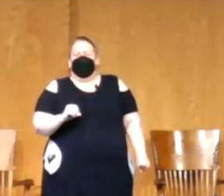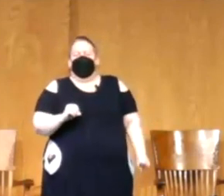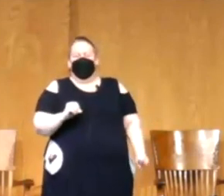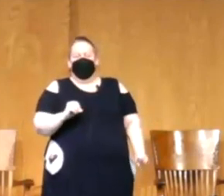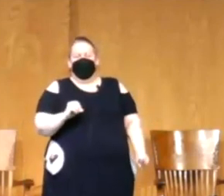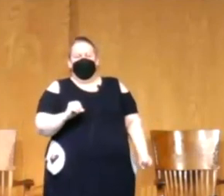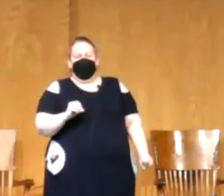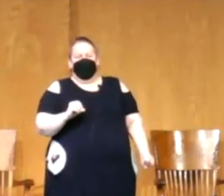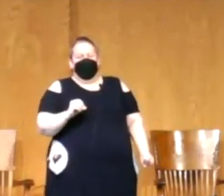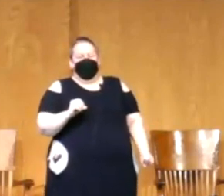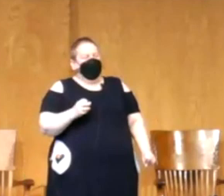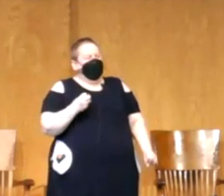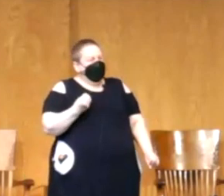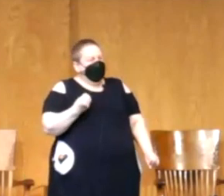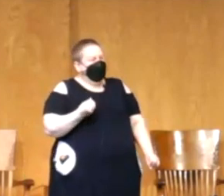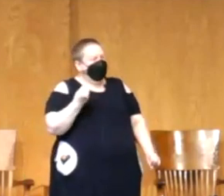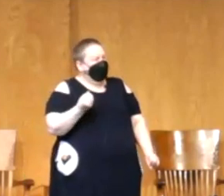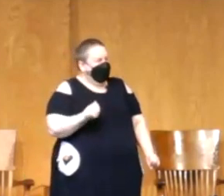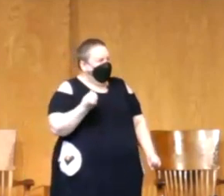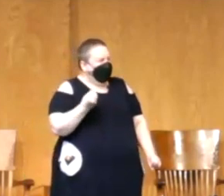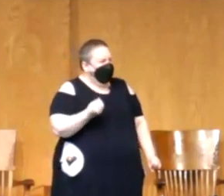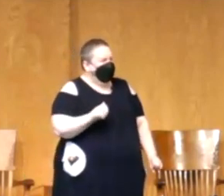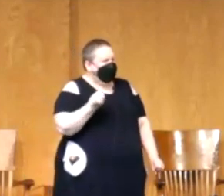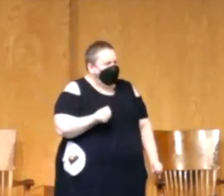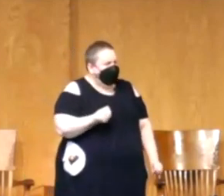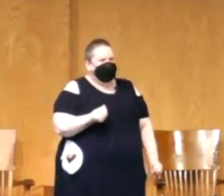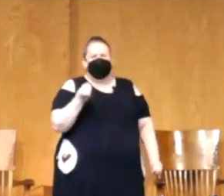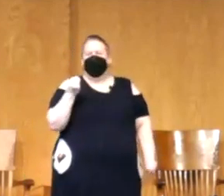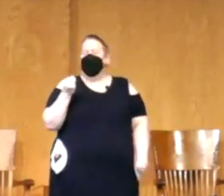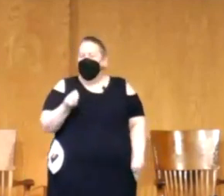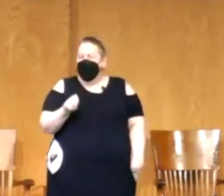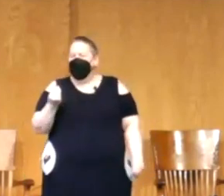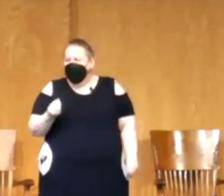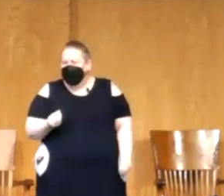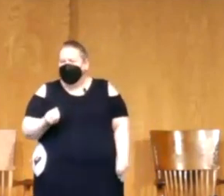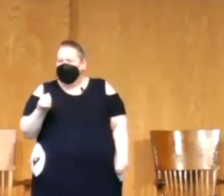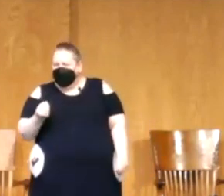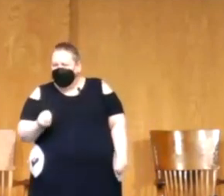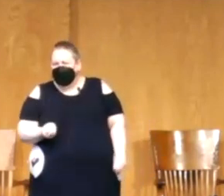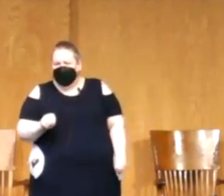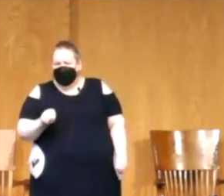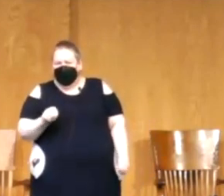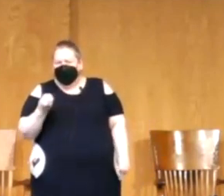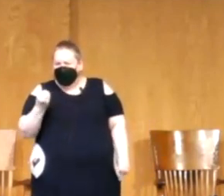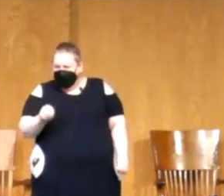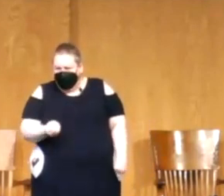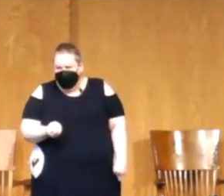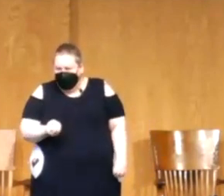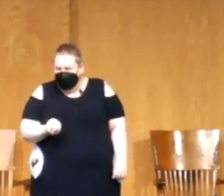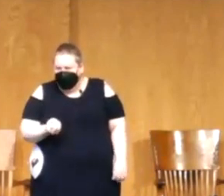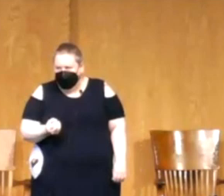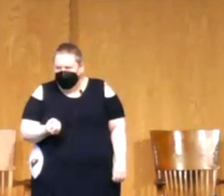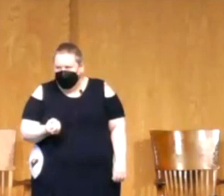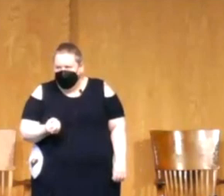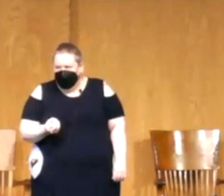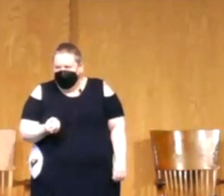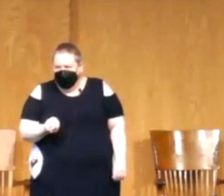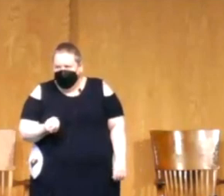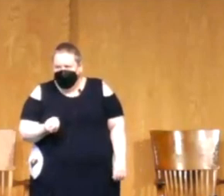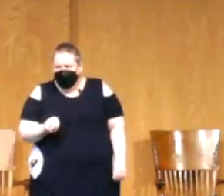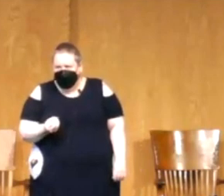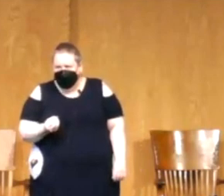taco that was just plain unseasoned, 100% beef?